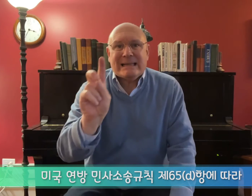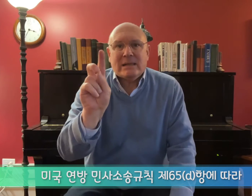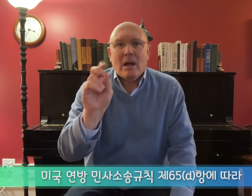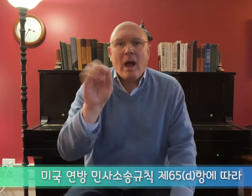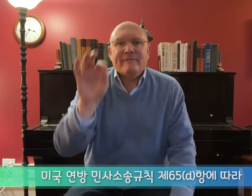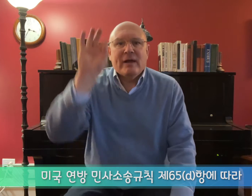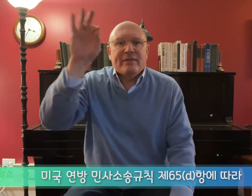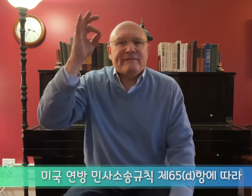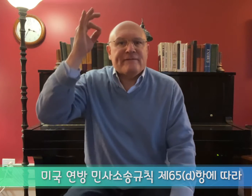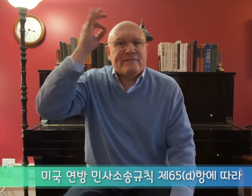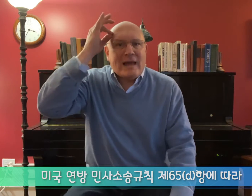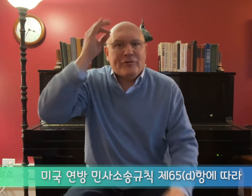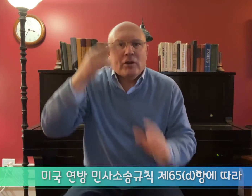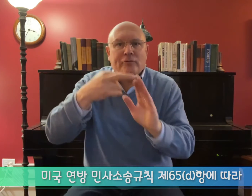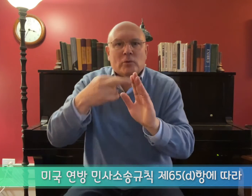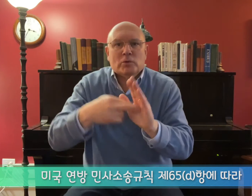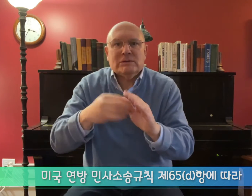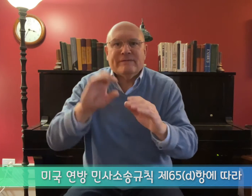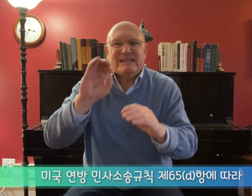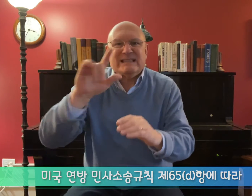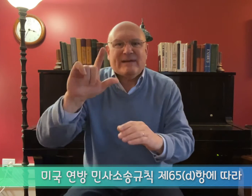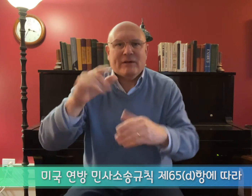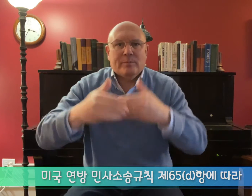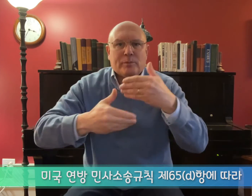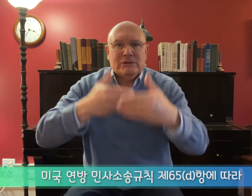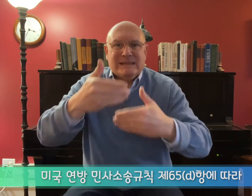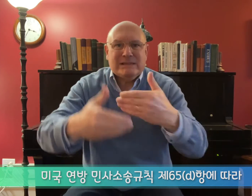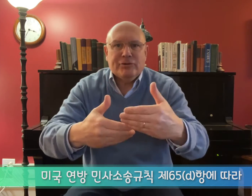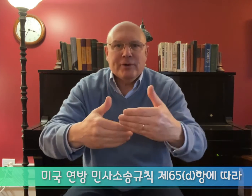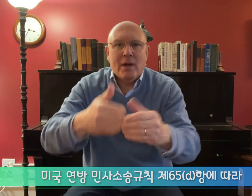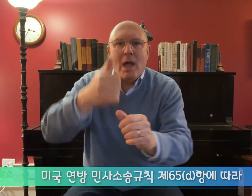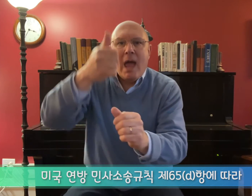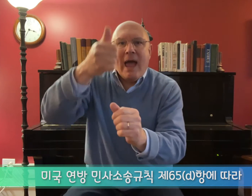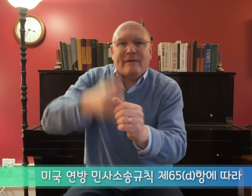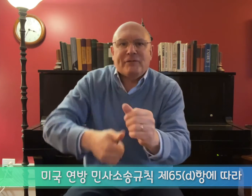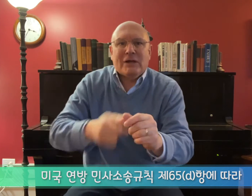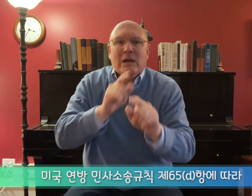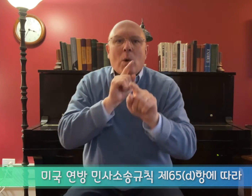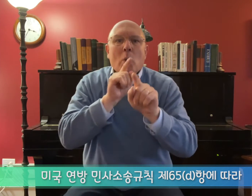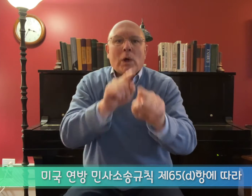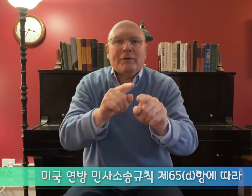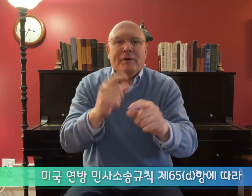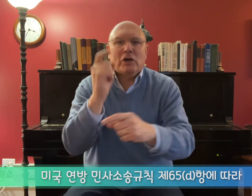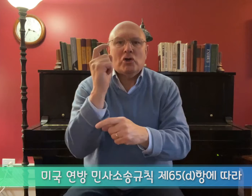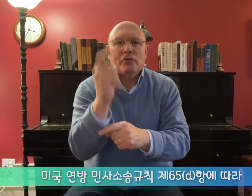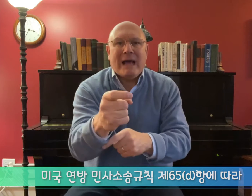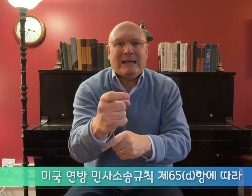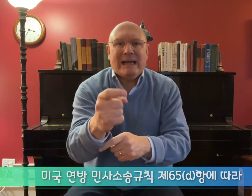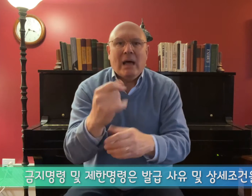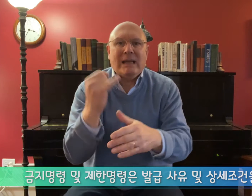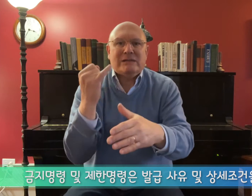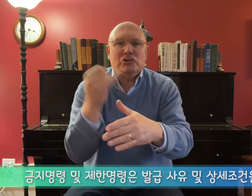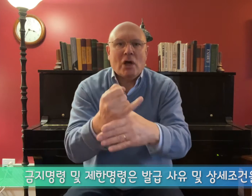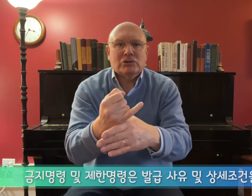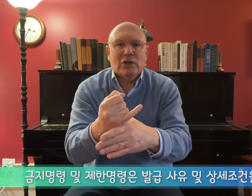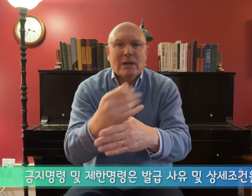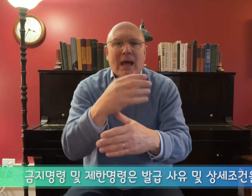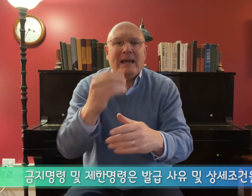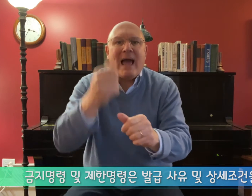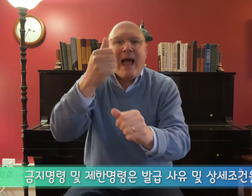Pursuant to Rule 65D of the Federal Rules of Civil Procedure, every order granting